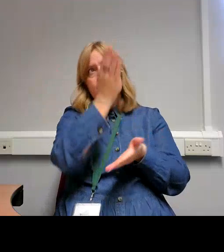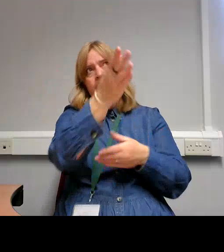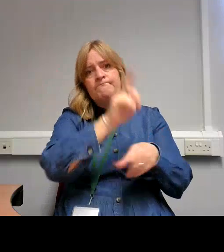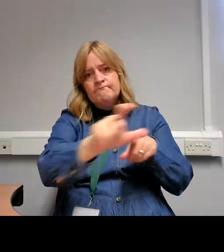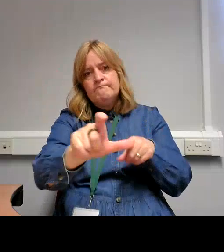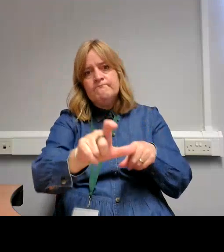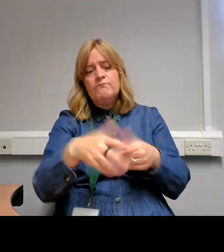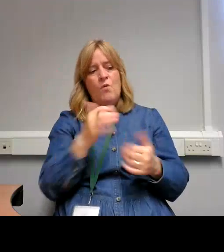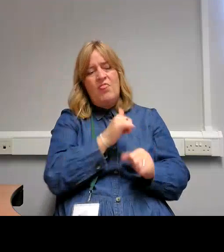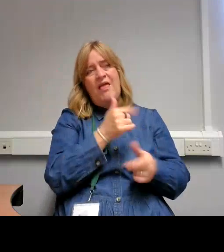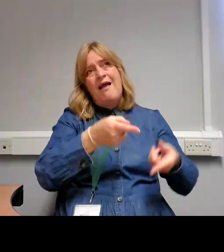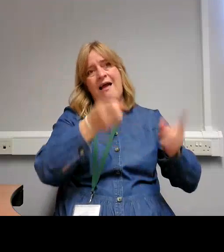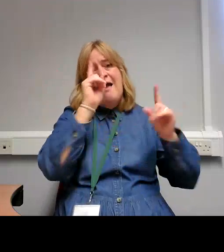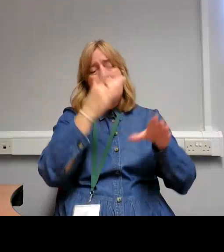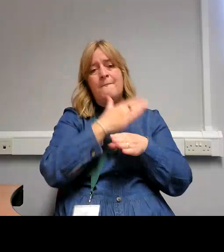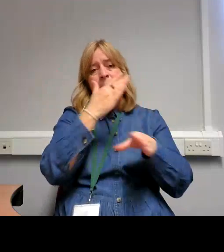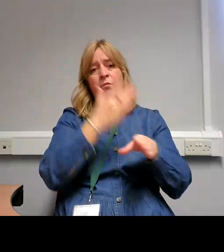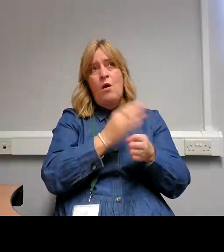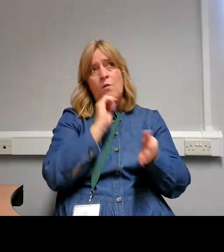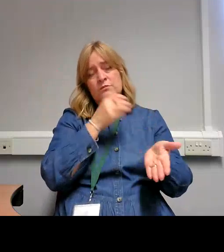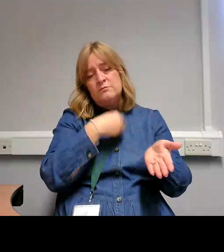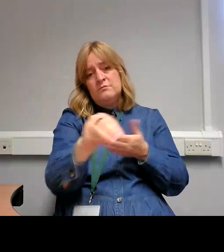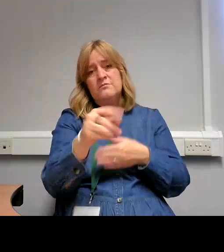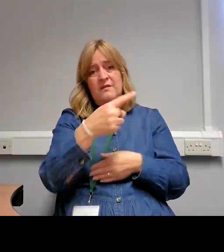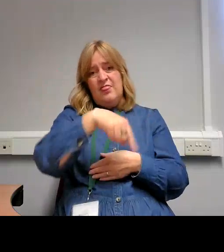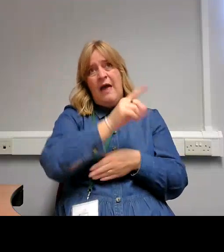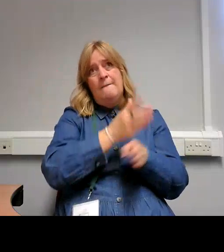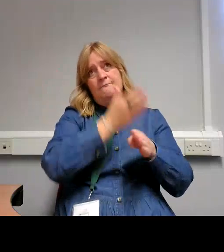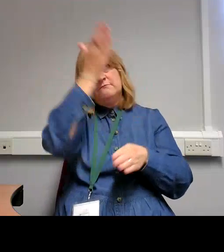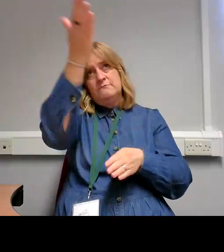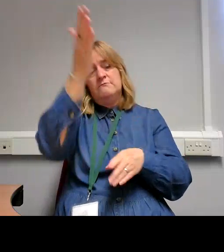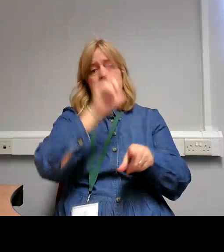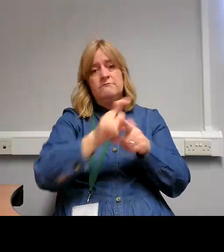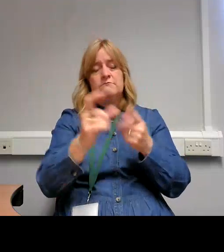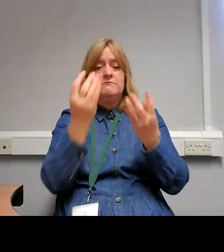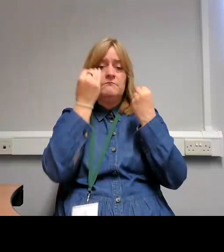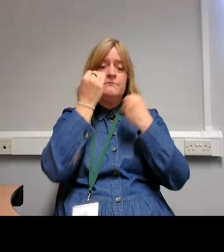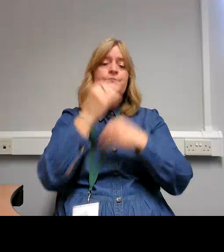would fund for them potentially to undertake that training.